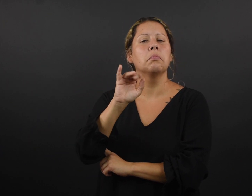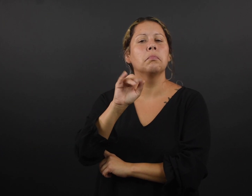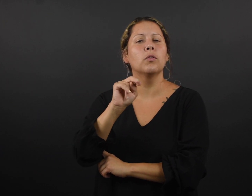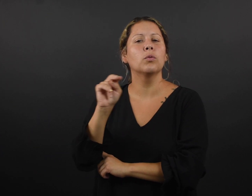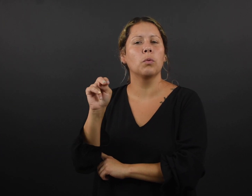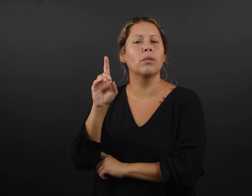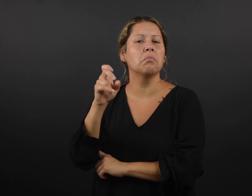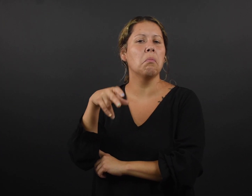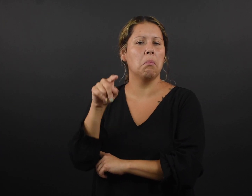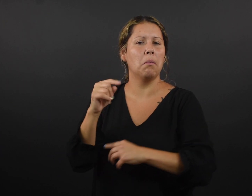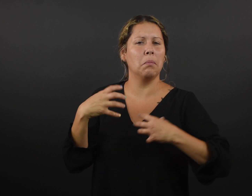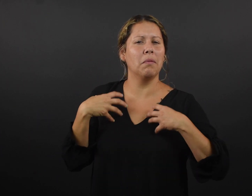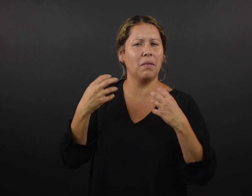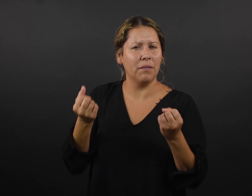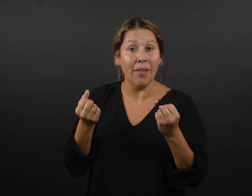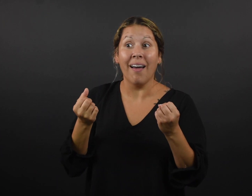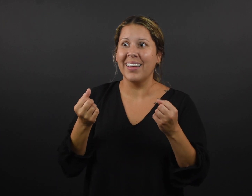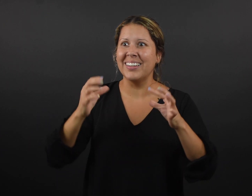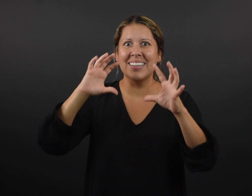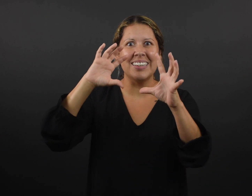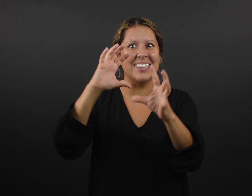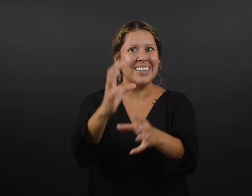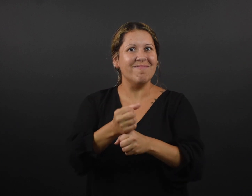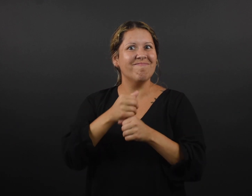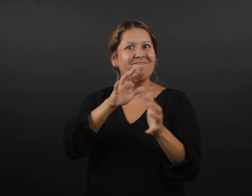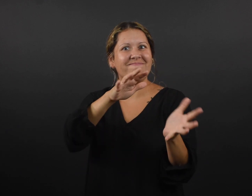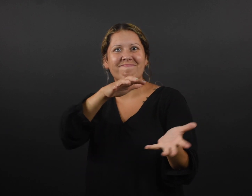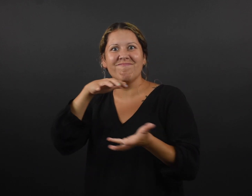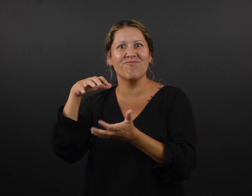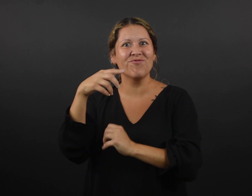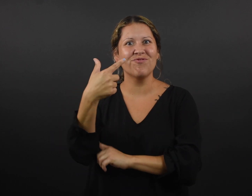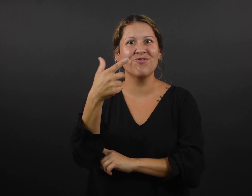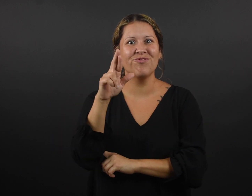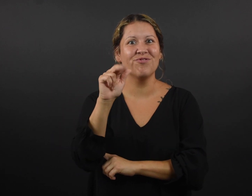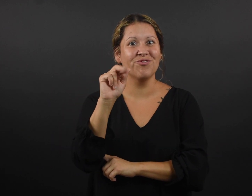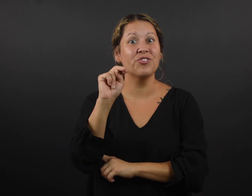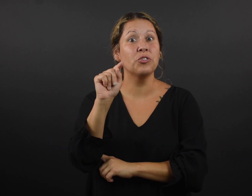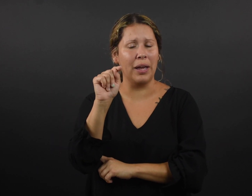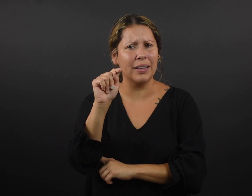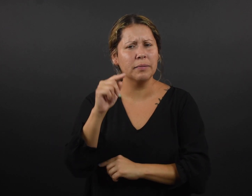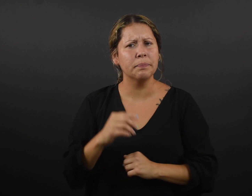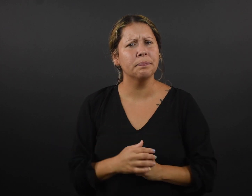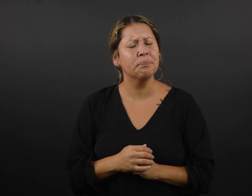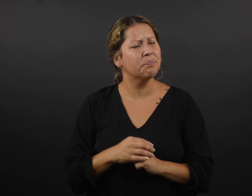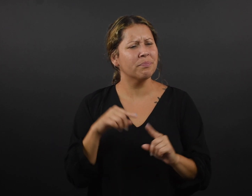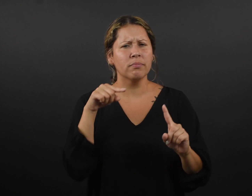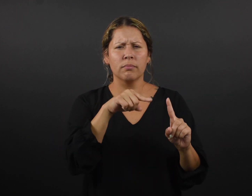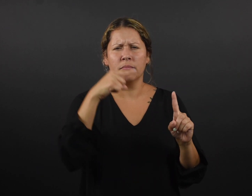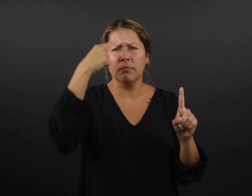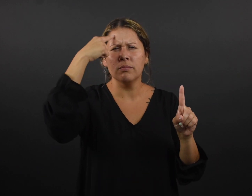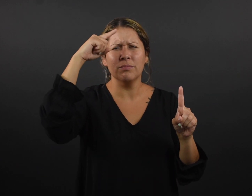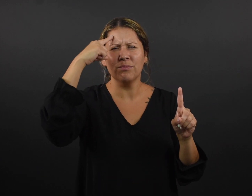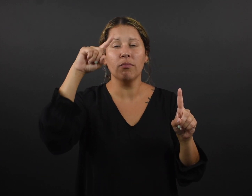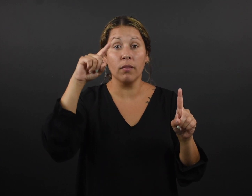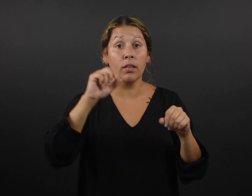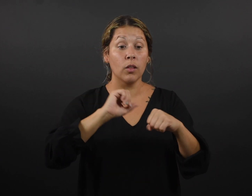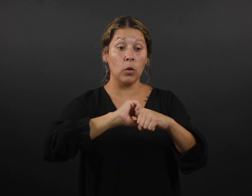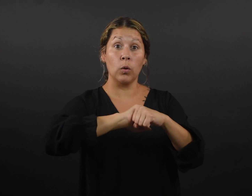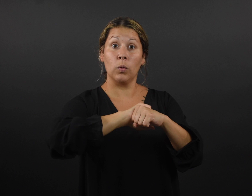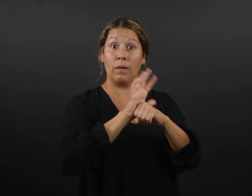to serve as a COVID-19 community contractor to continue providing